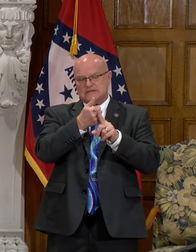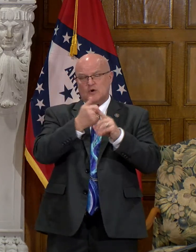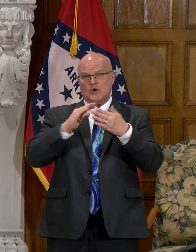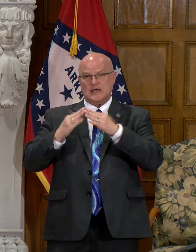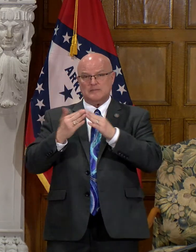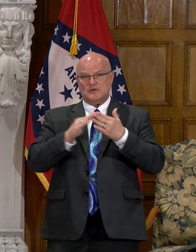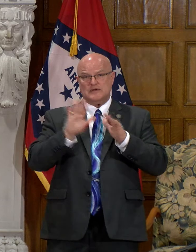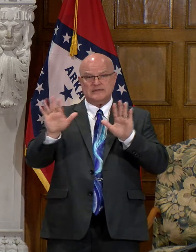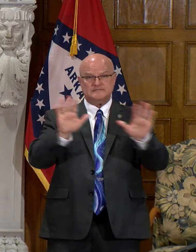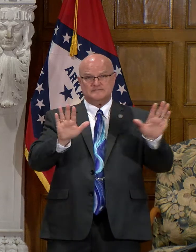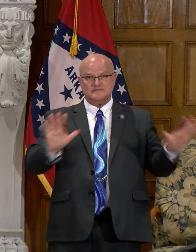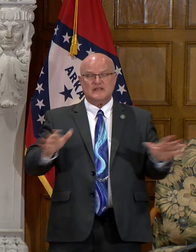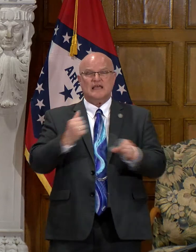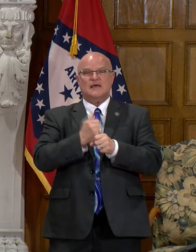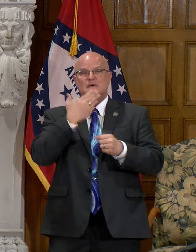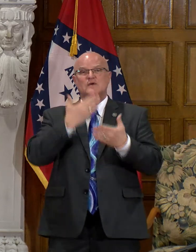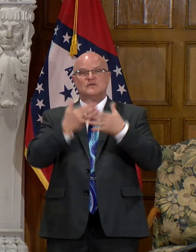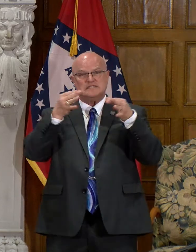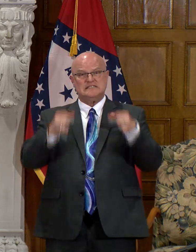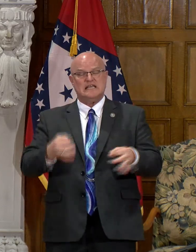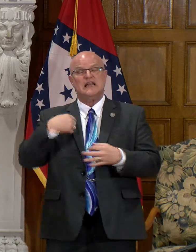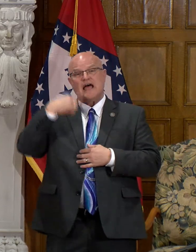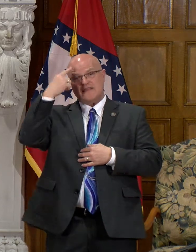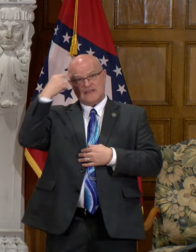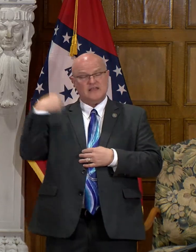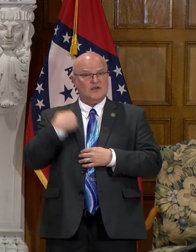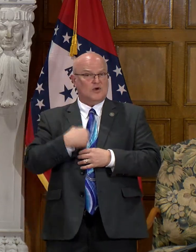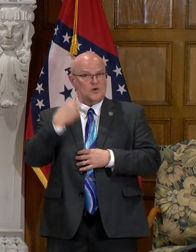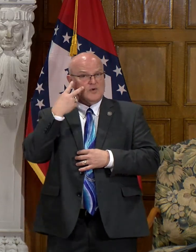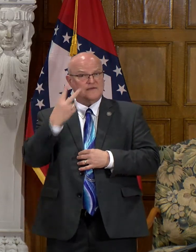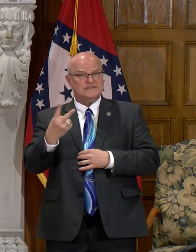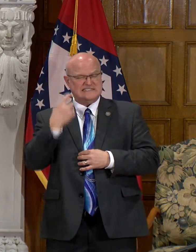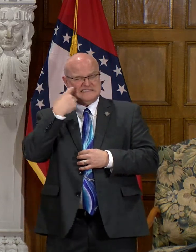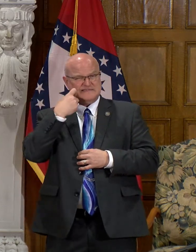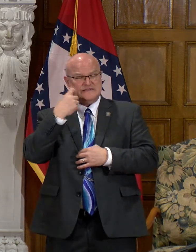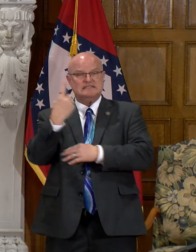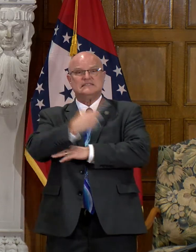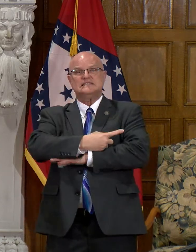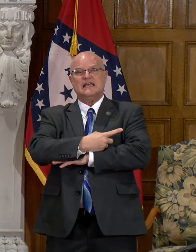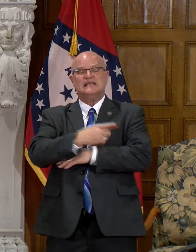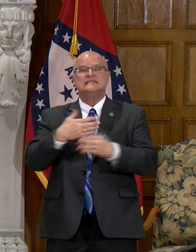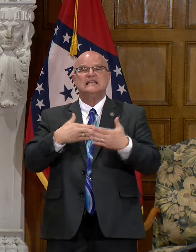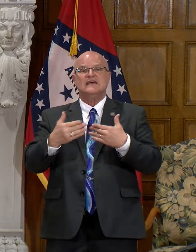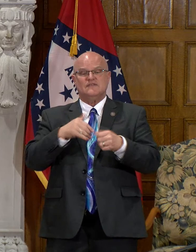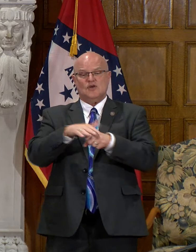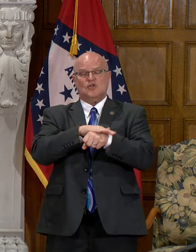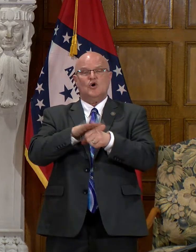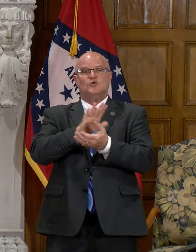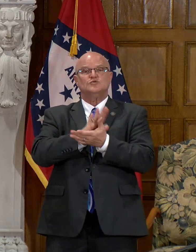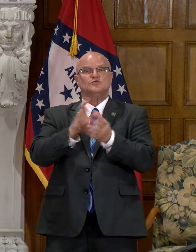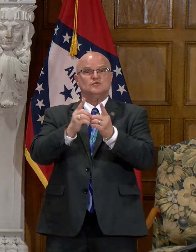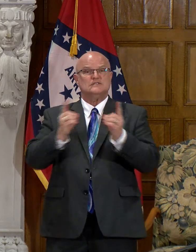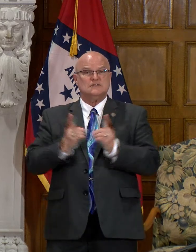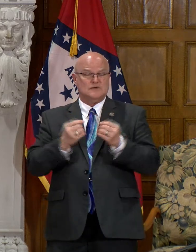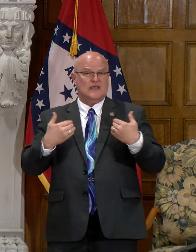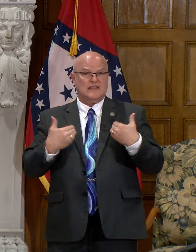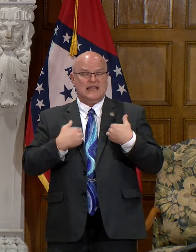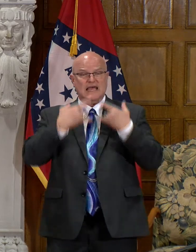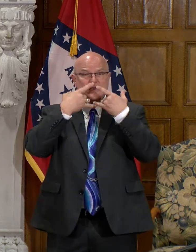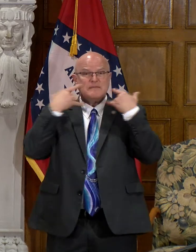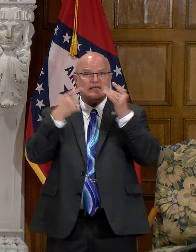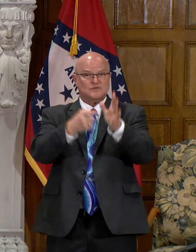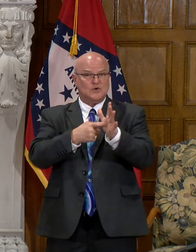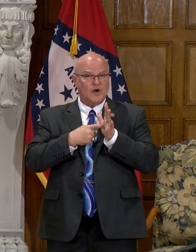community, and make good judgments. And I think we've seen in recent days, even the local school districts that did have a